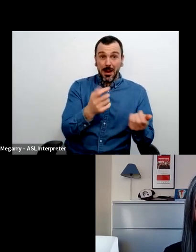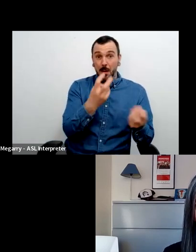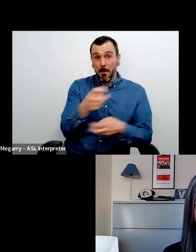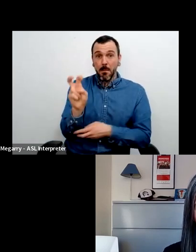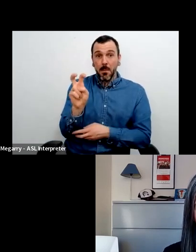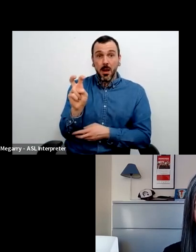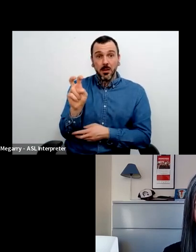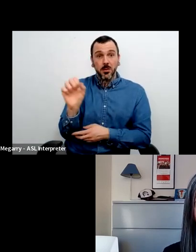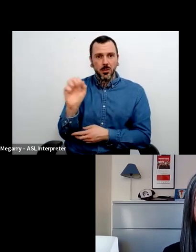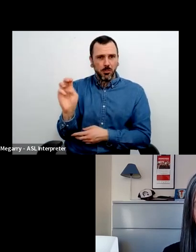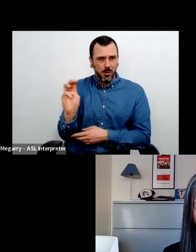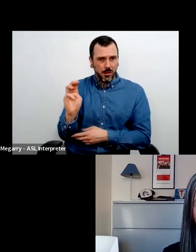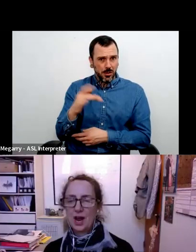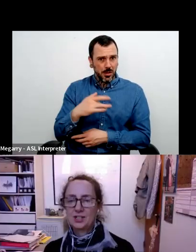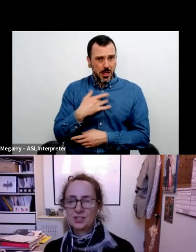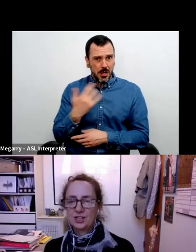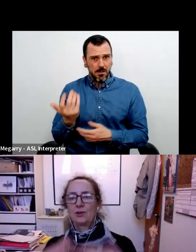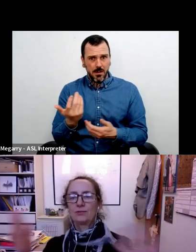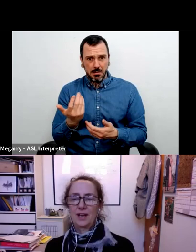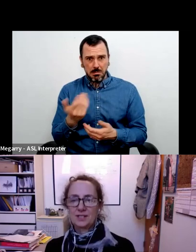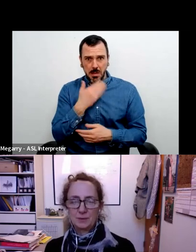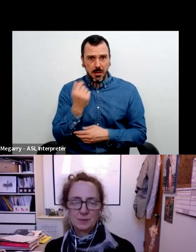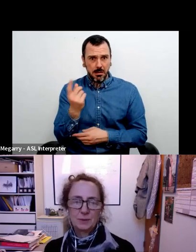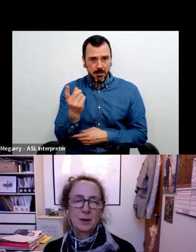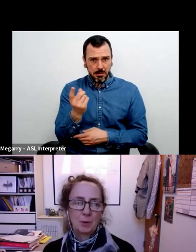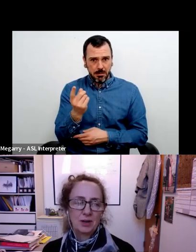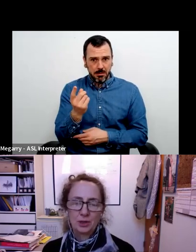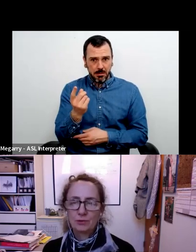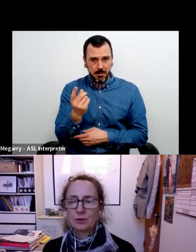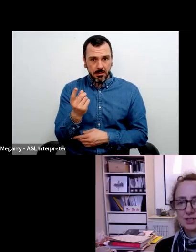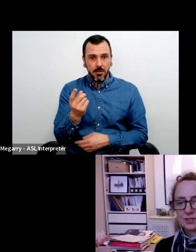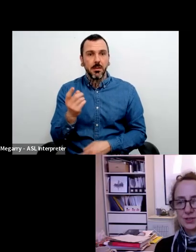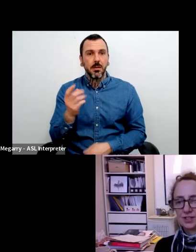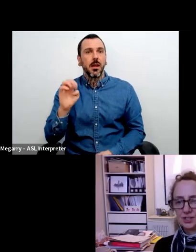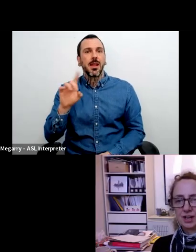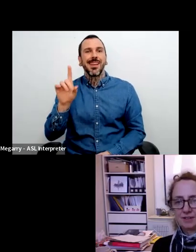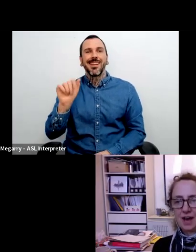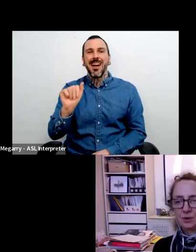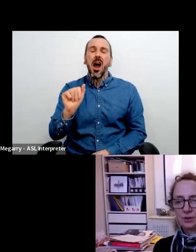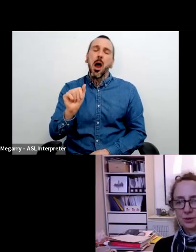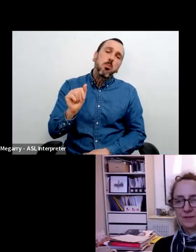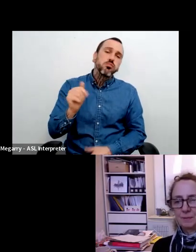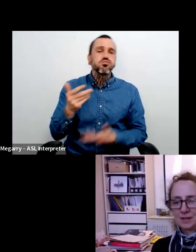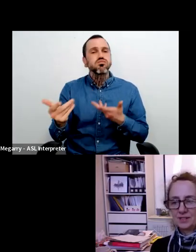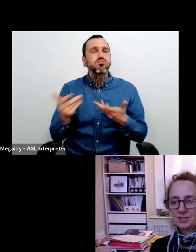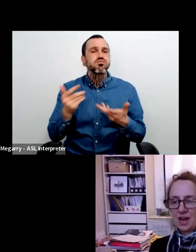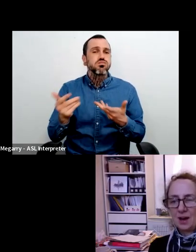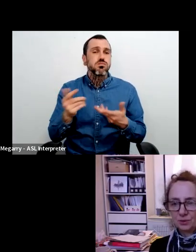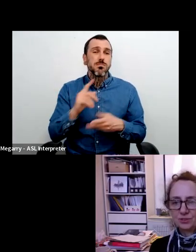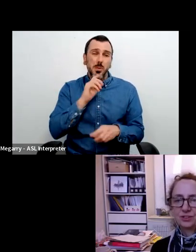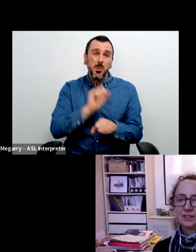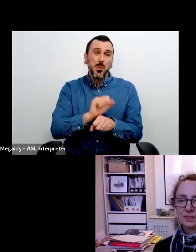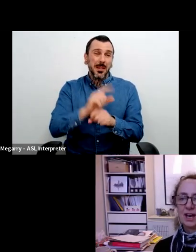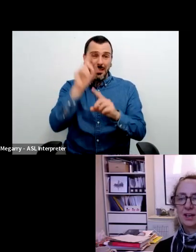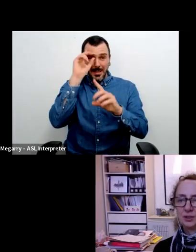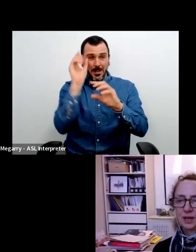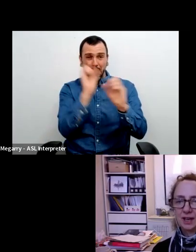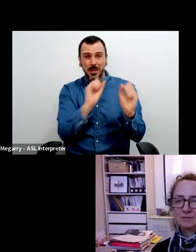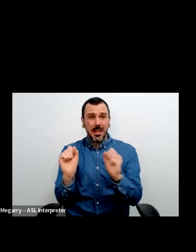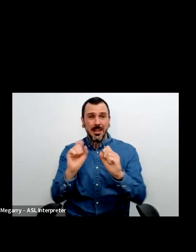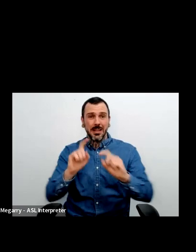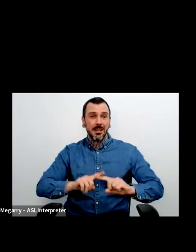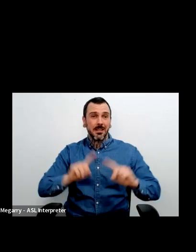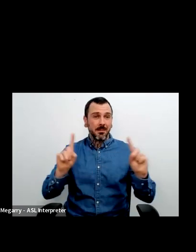other. I think it's just part of a strategy. It's become part of an overall strategy of how do you get the message out? How do